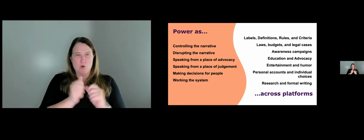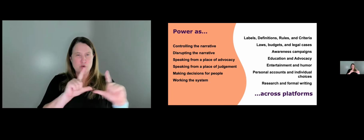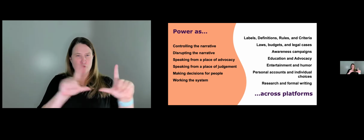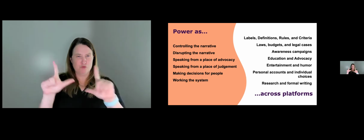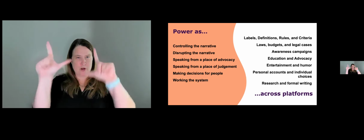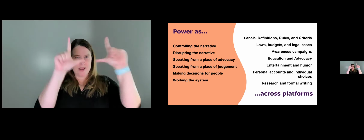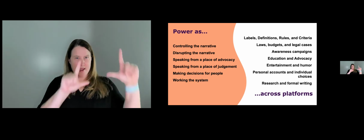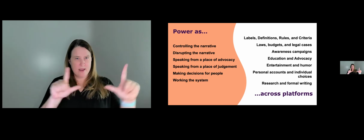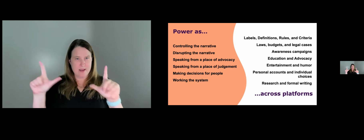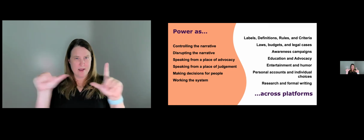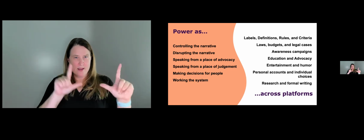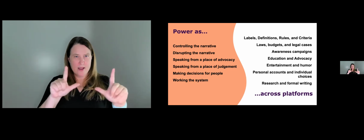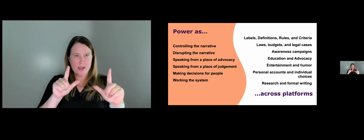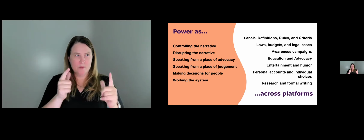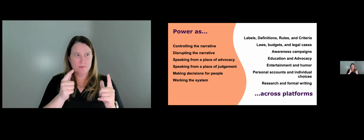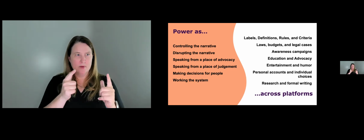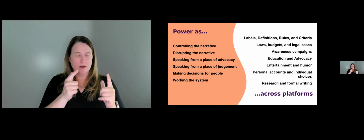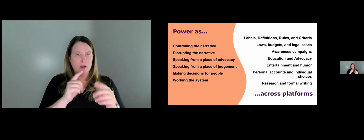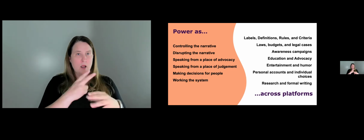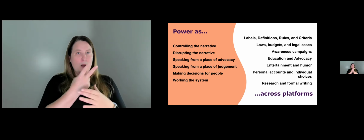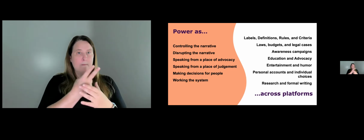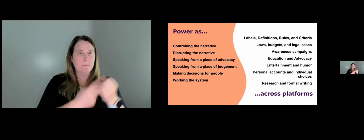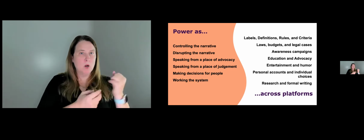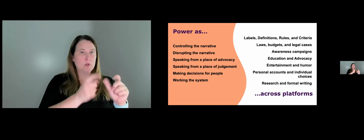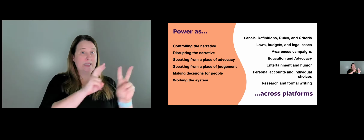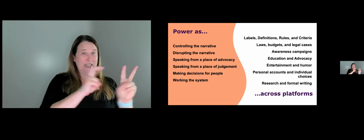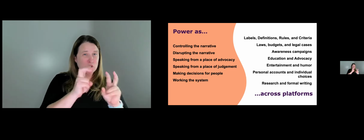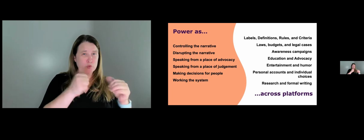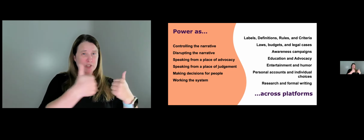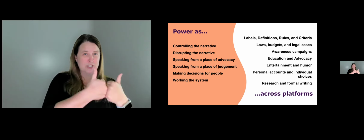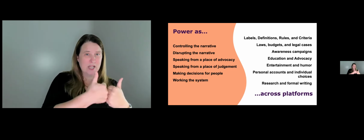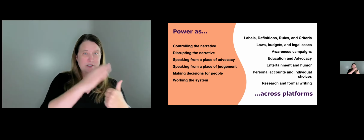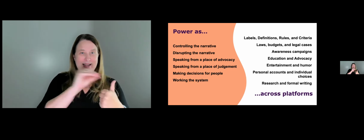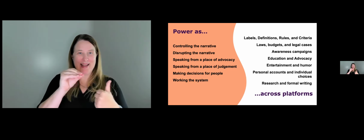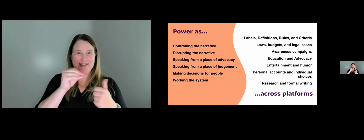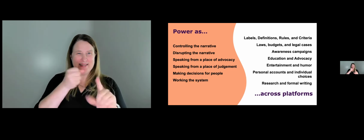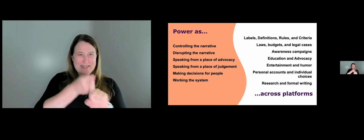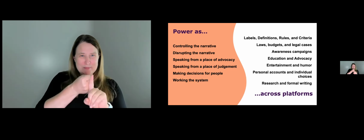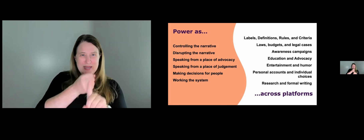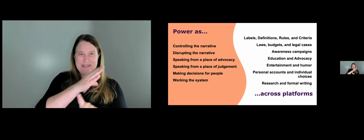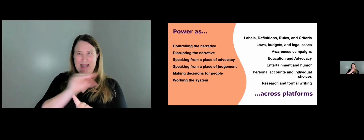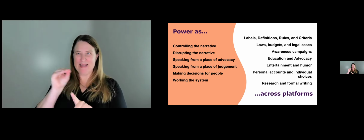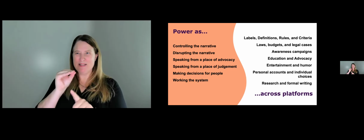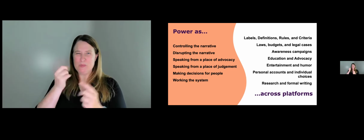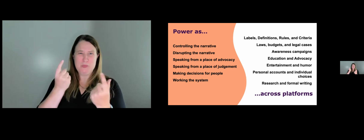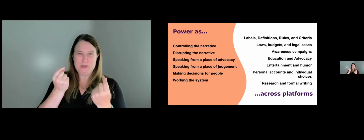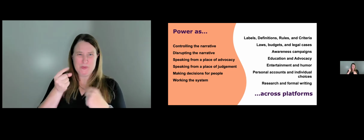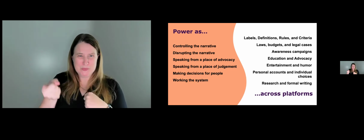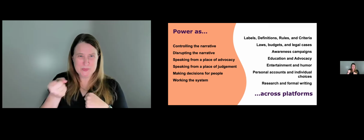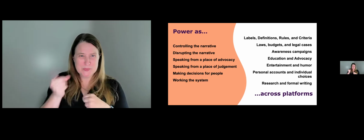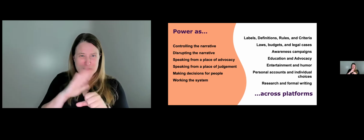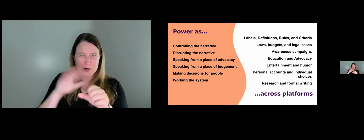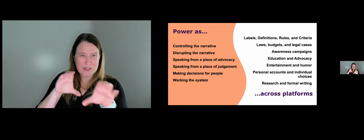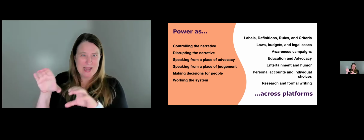action? So, how you frame those posts can, you want